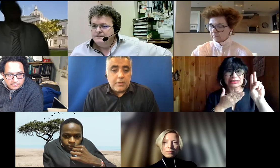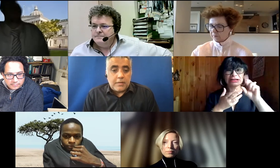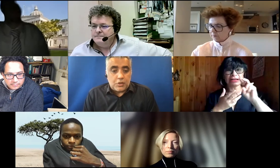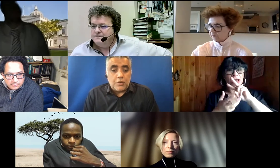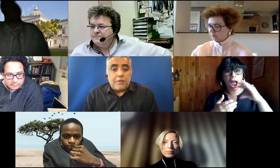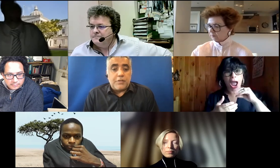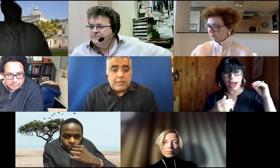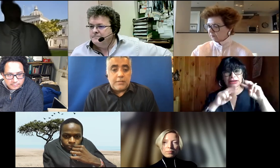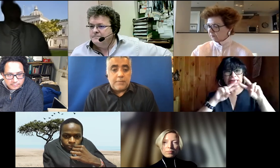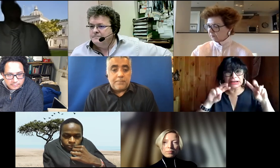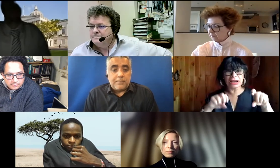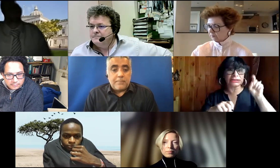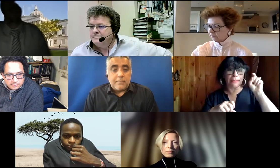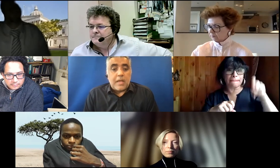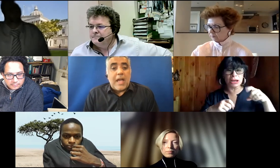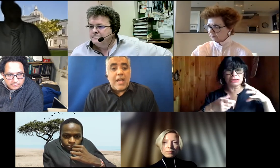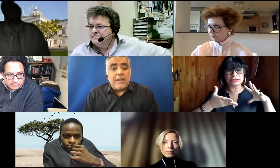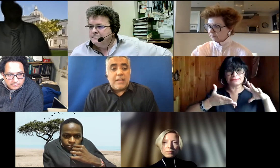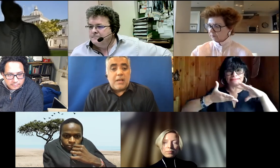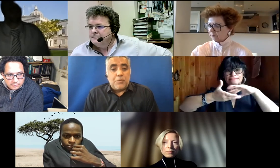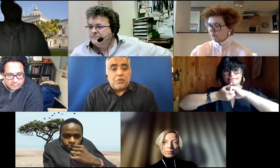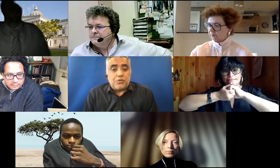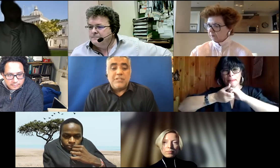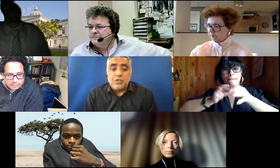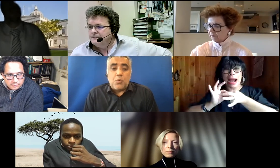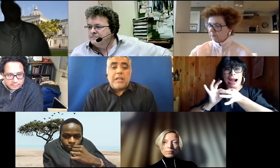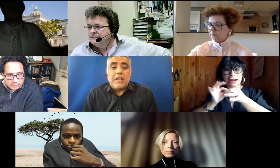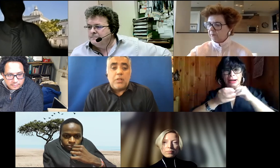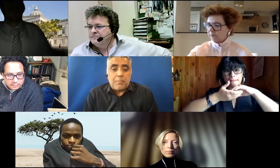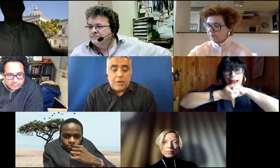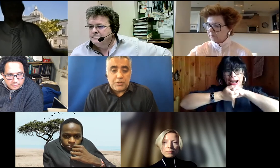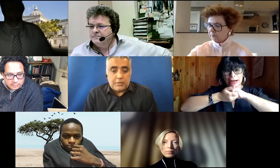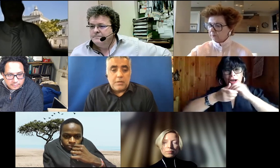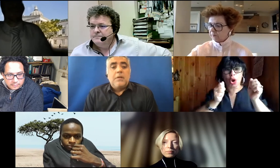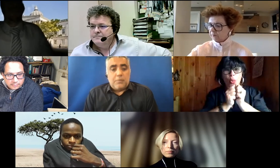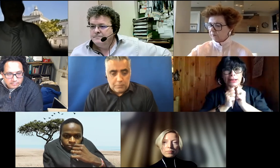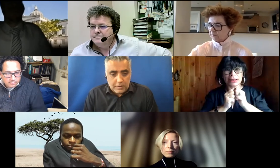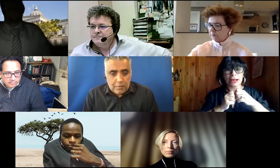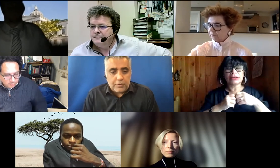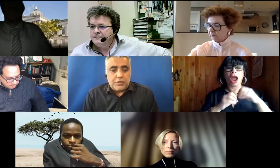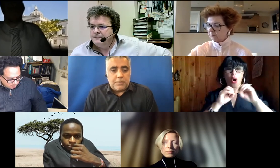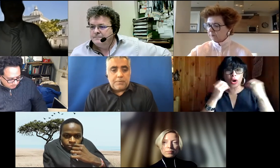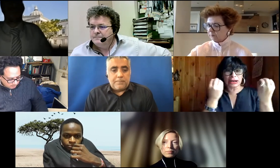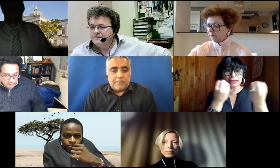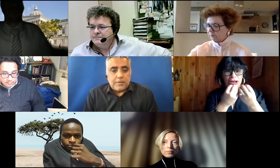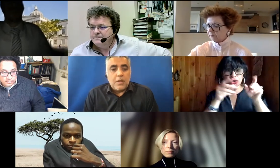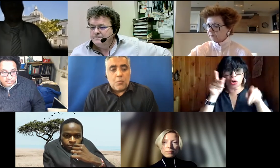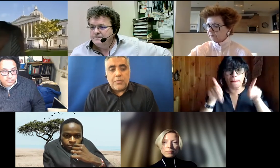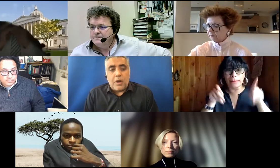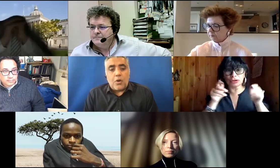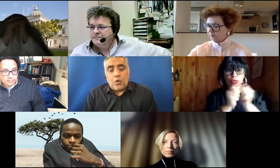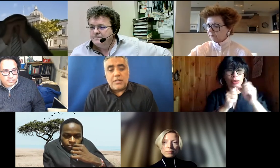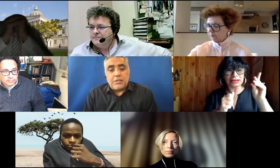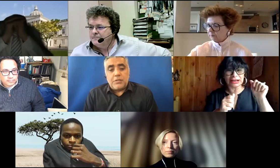think that the universities and researchers need to work in collaboration, in partnership,